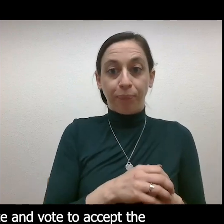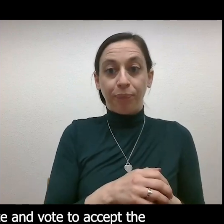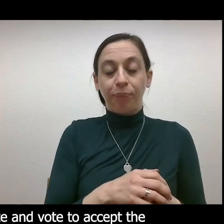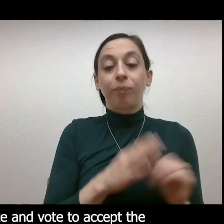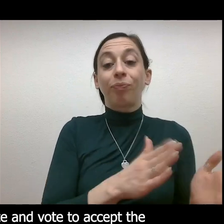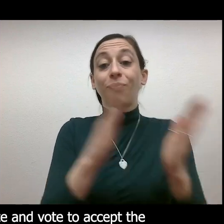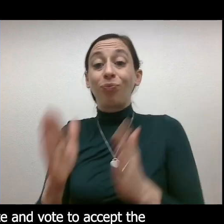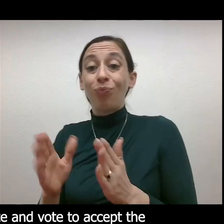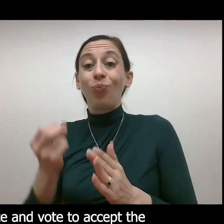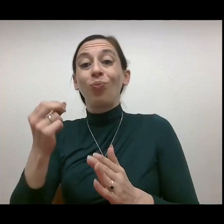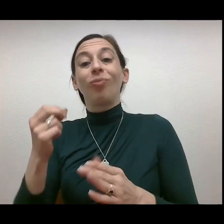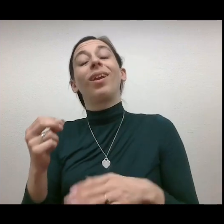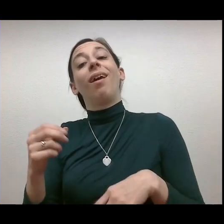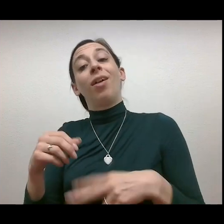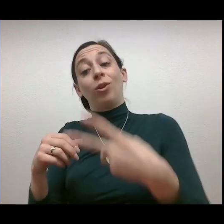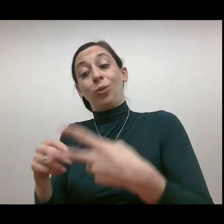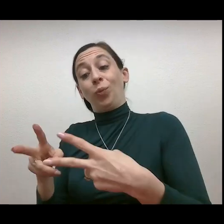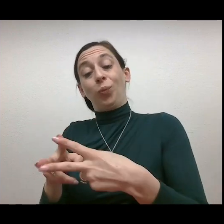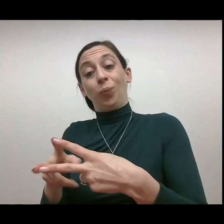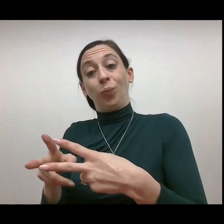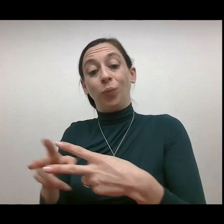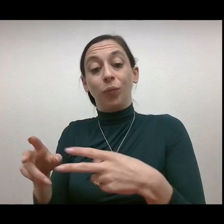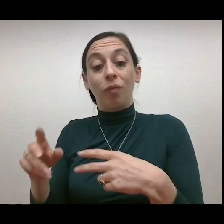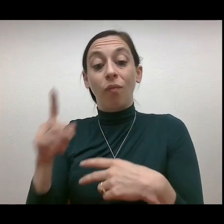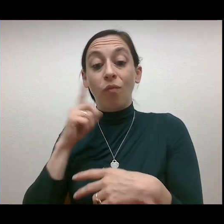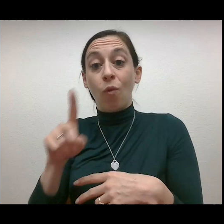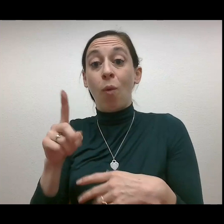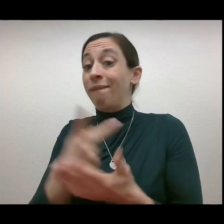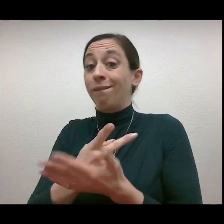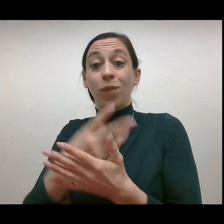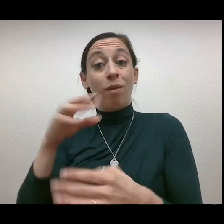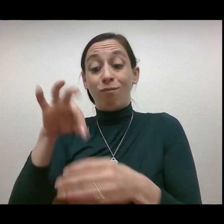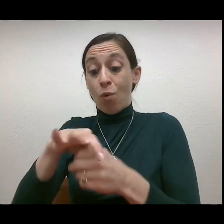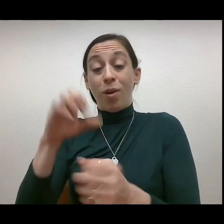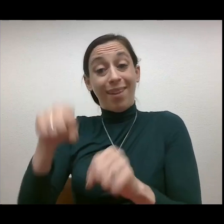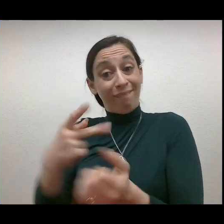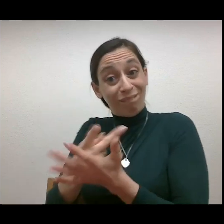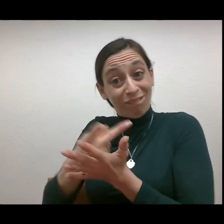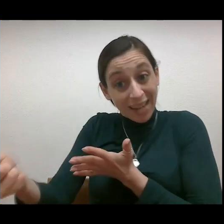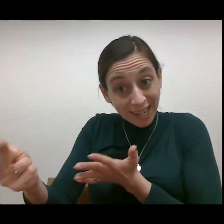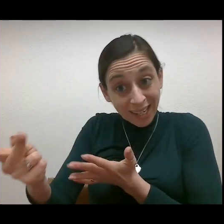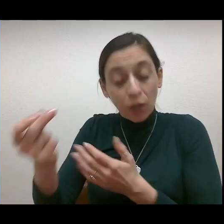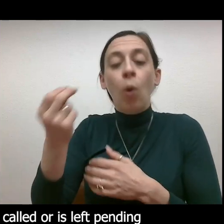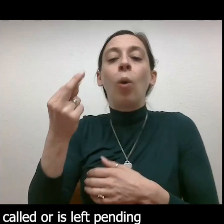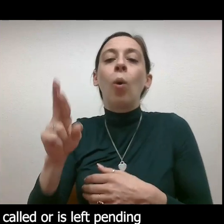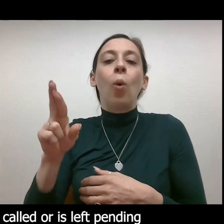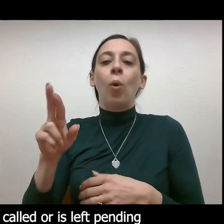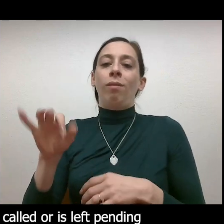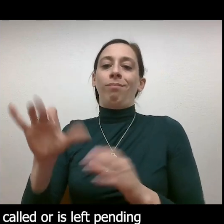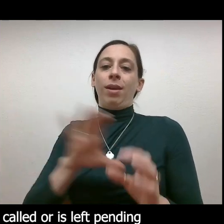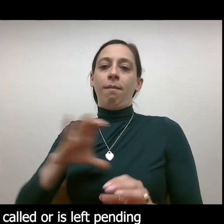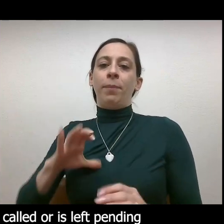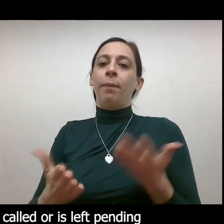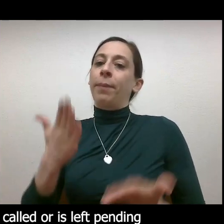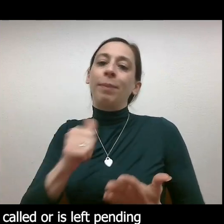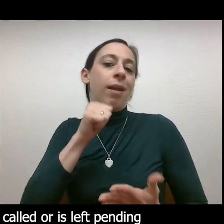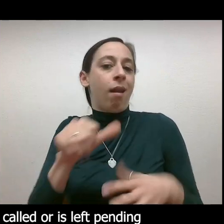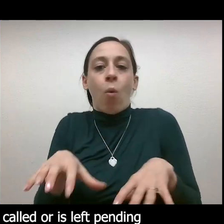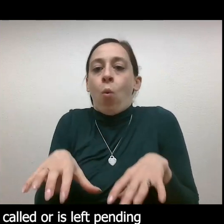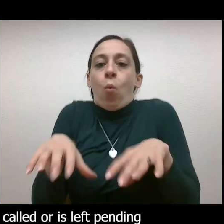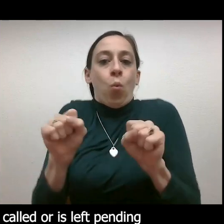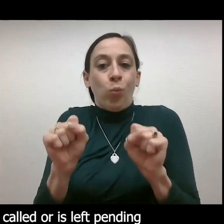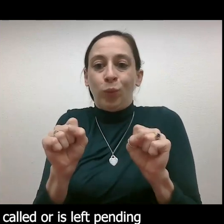vote to accept that substitute, or they will take a vote and the vote will fail, and in that